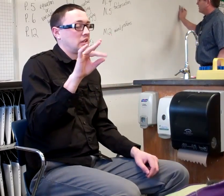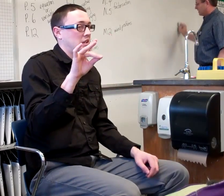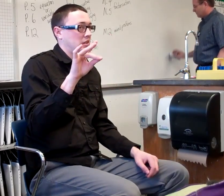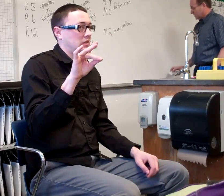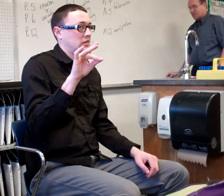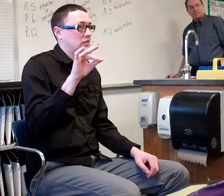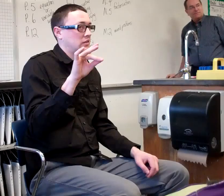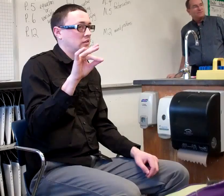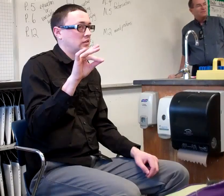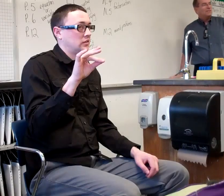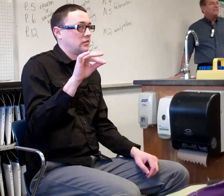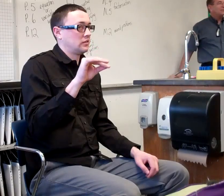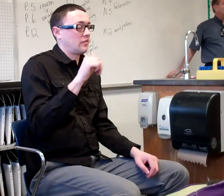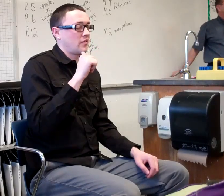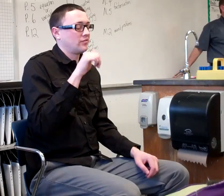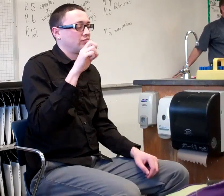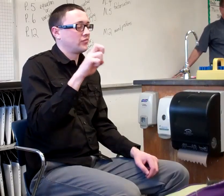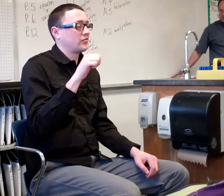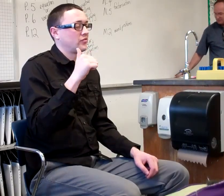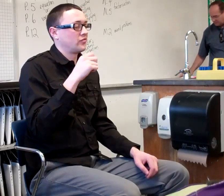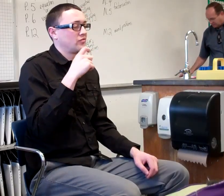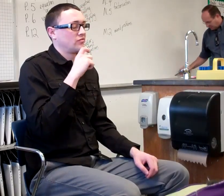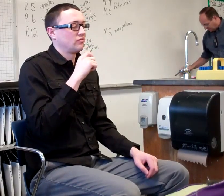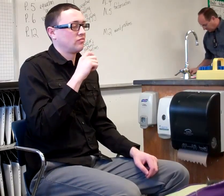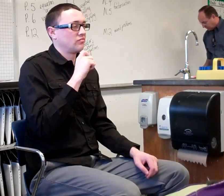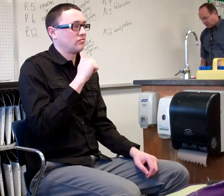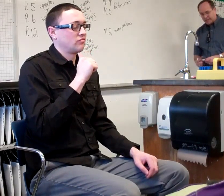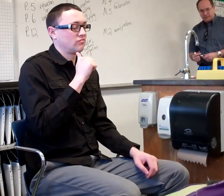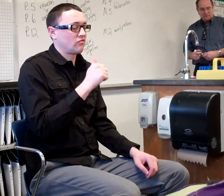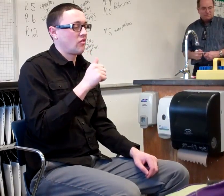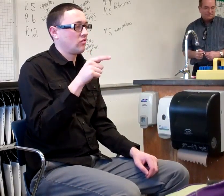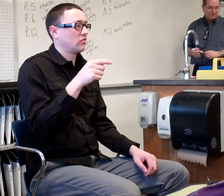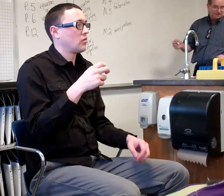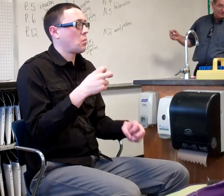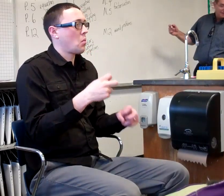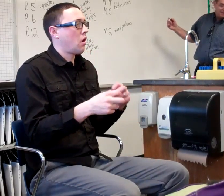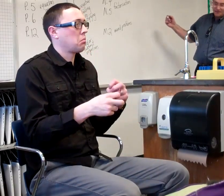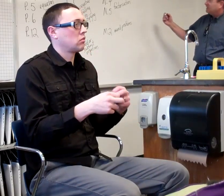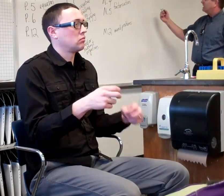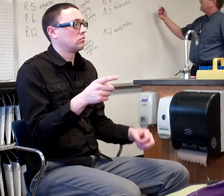So that wasn't a problem. We have another one. Kira. 10?